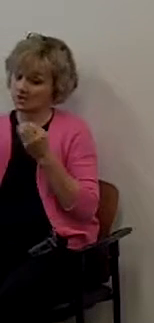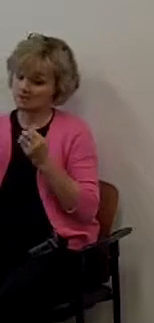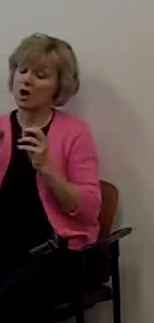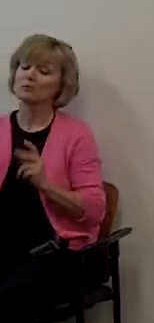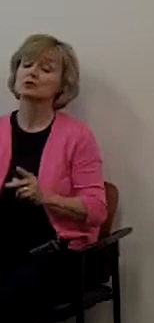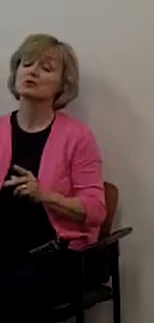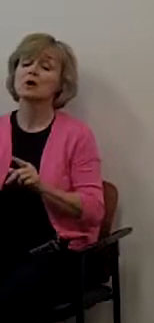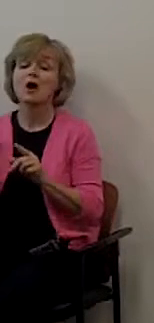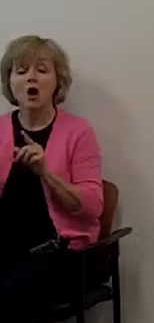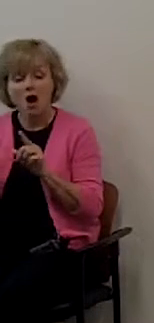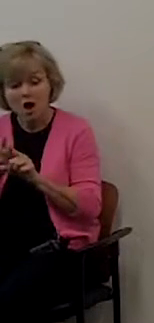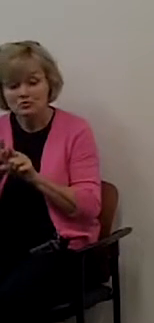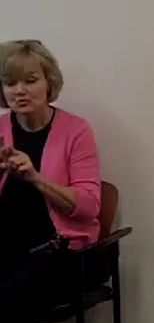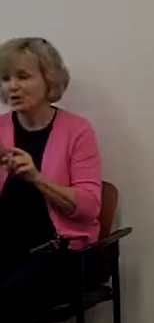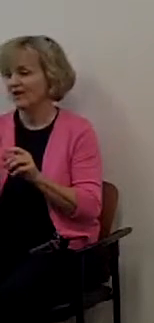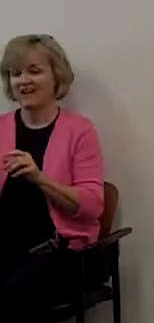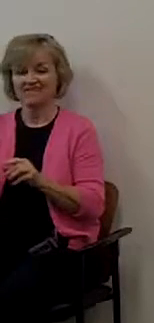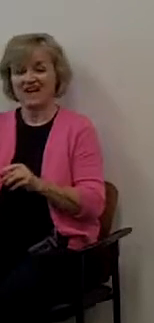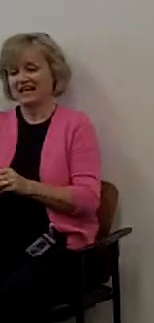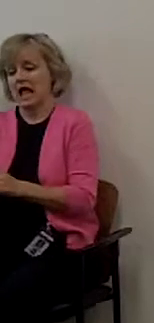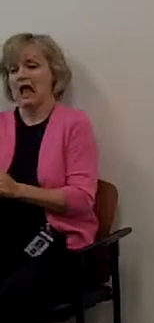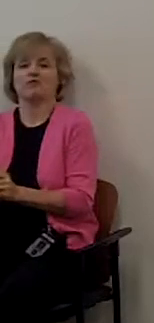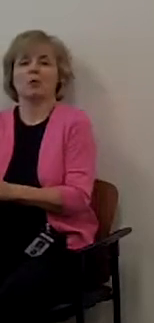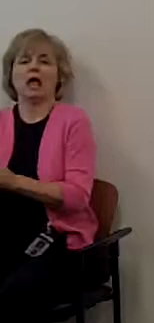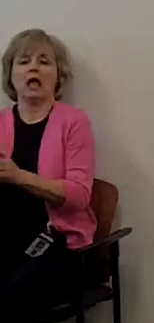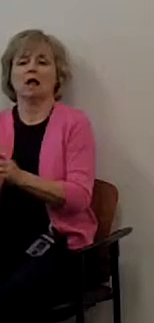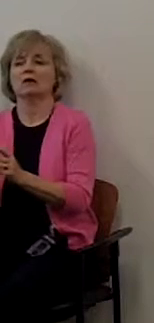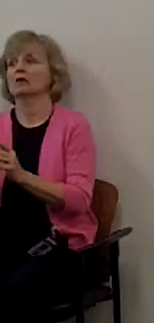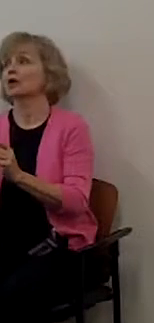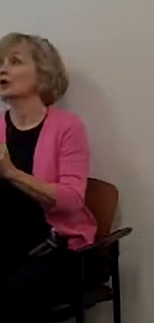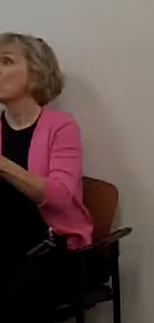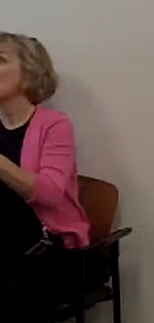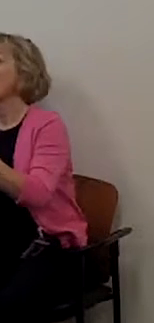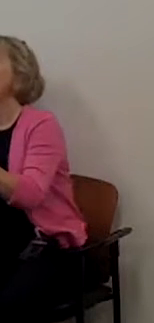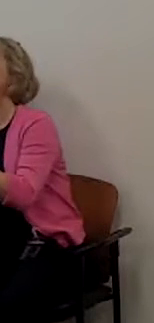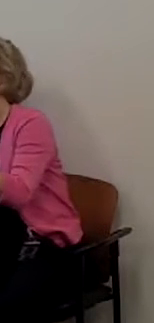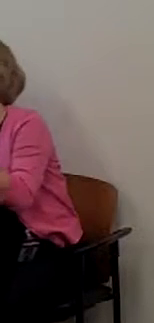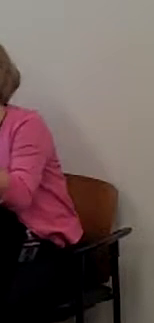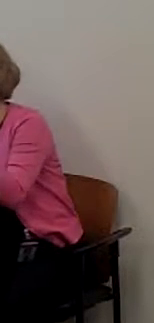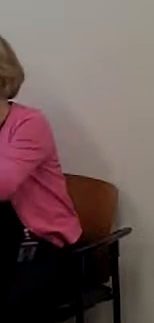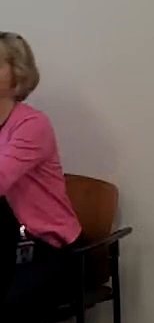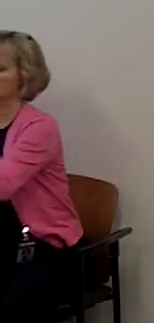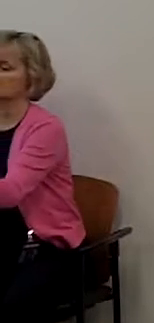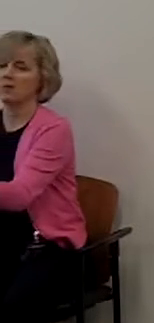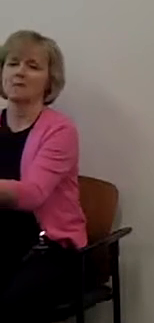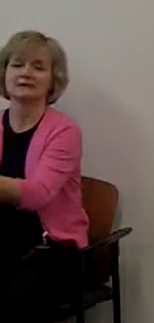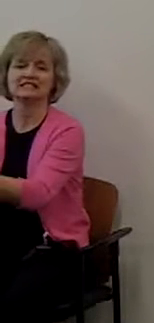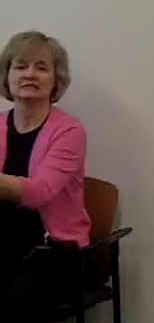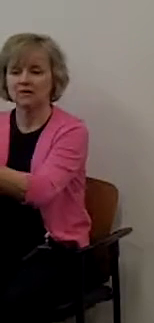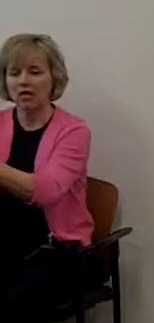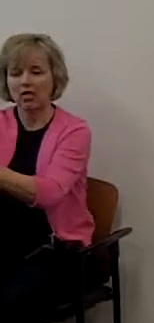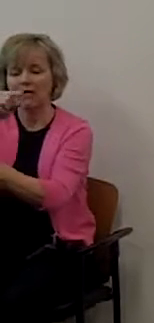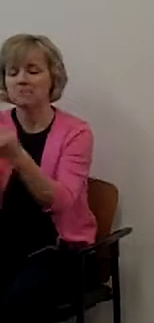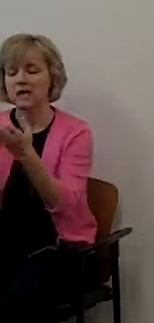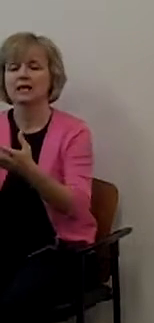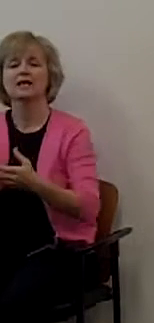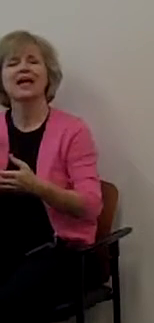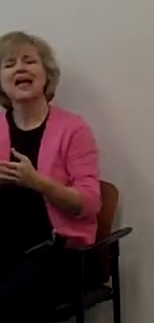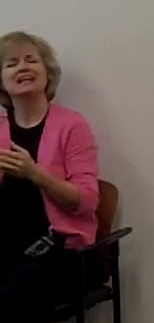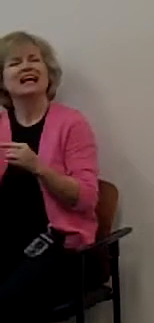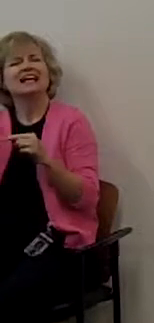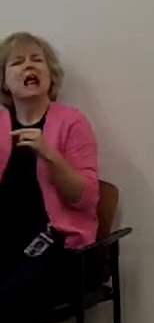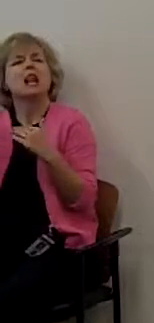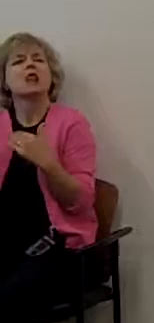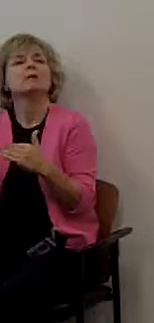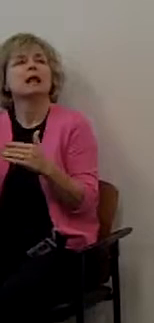opportunities, but they're located everywhere. I mean, you go outside and there's a small business out there owned by somebody. And there's basically no limits,